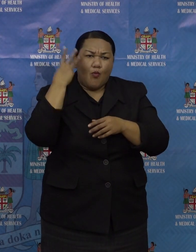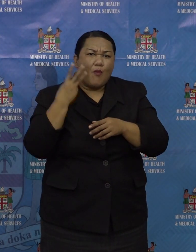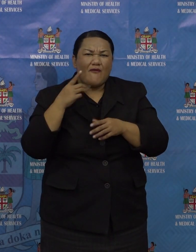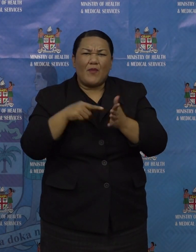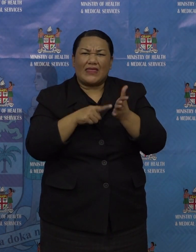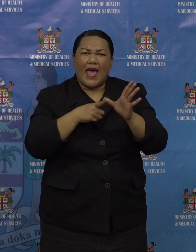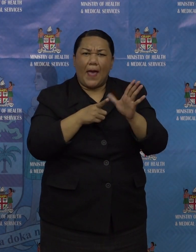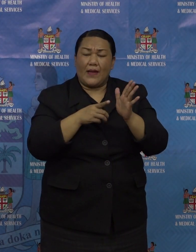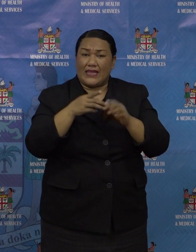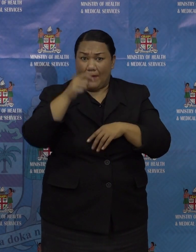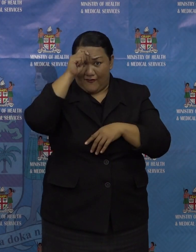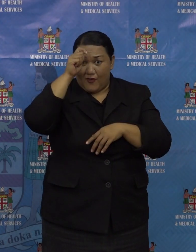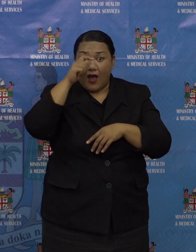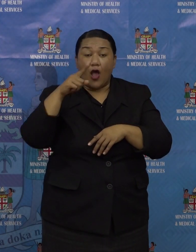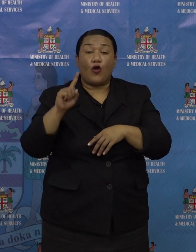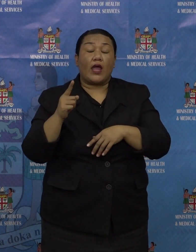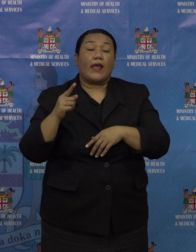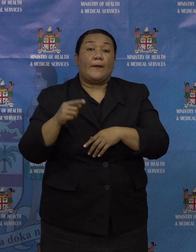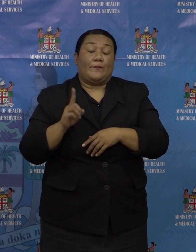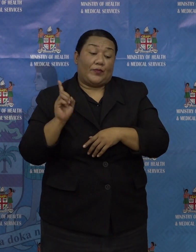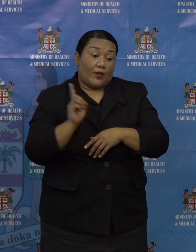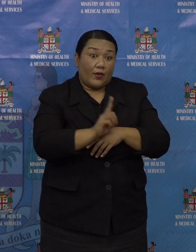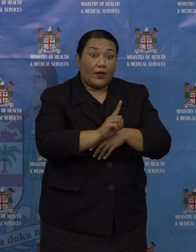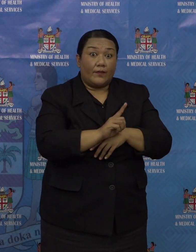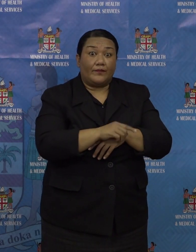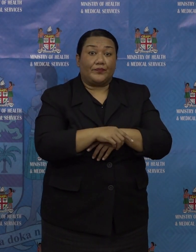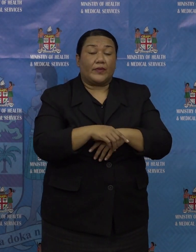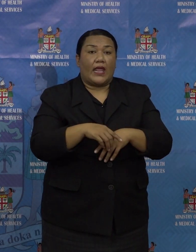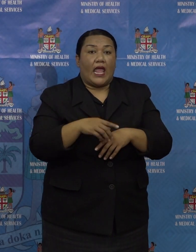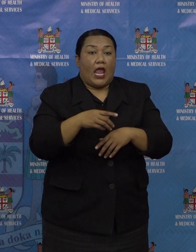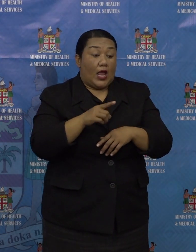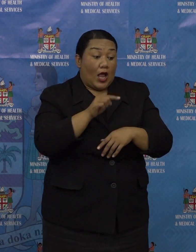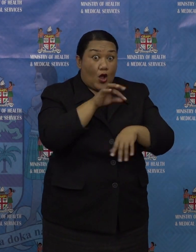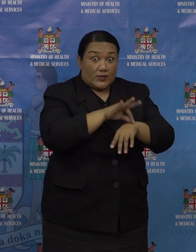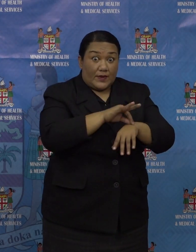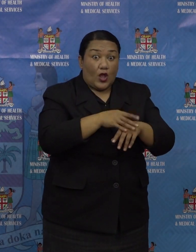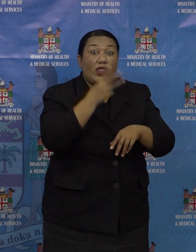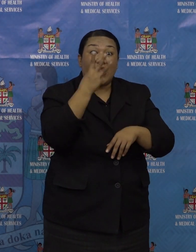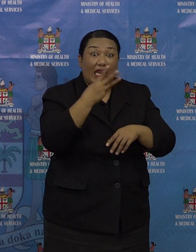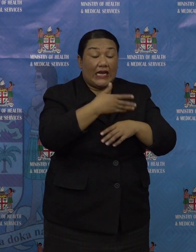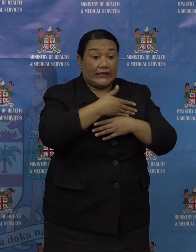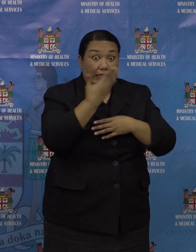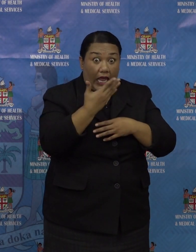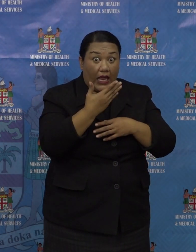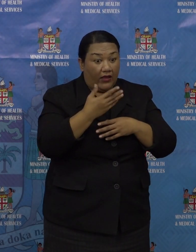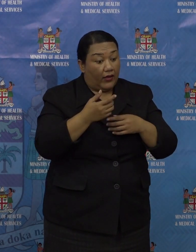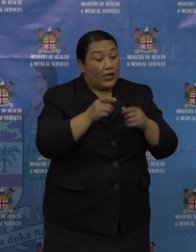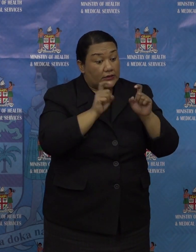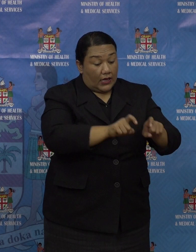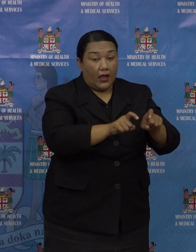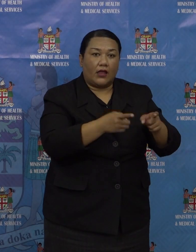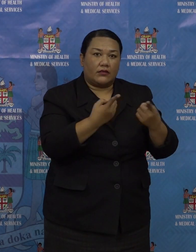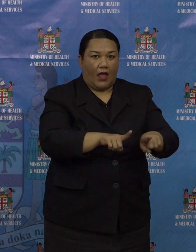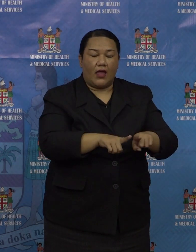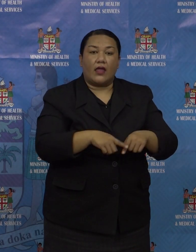for COVID-19 on the 5th of August. She died 3 days after admission on the 8th of August. She